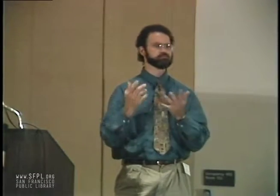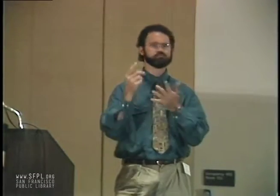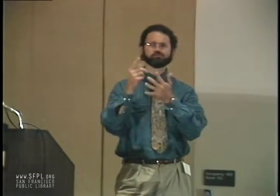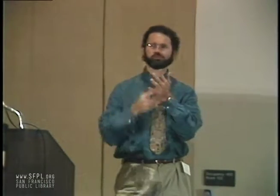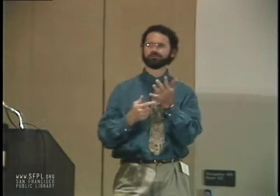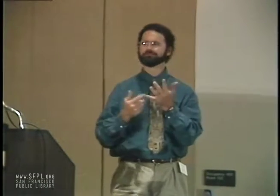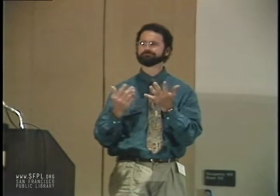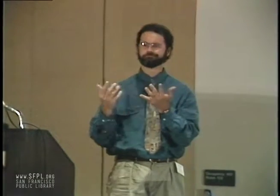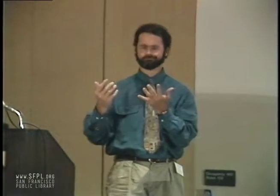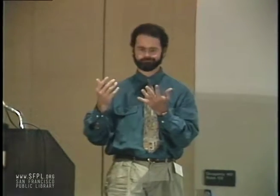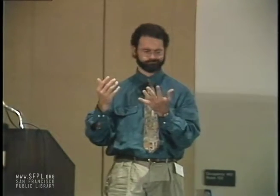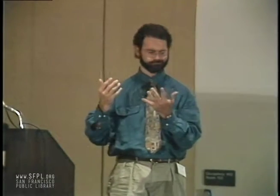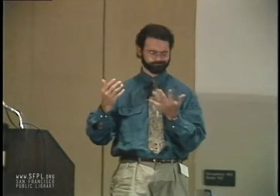Where did deaf culture come from?